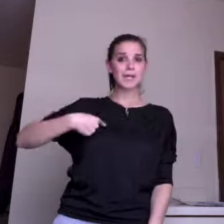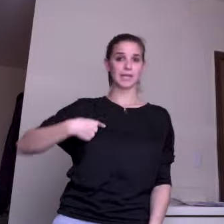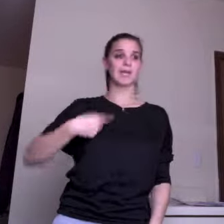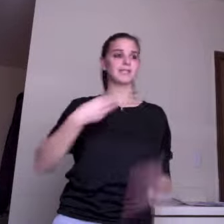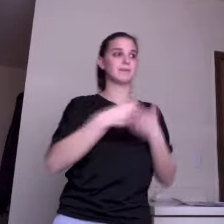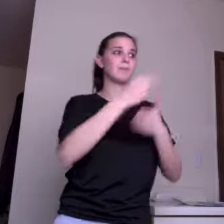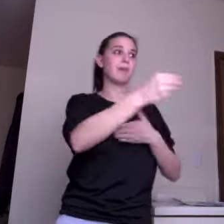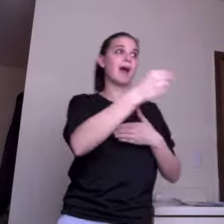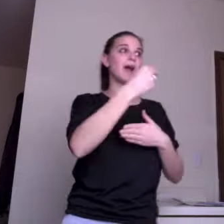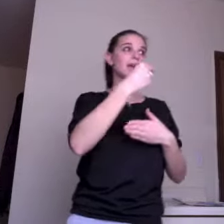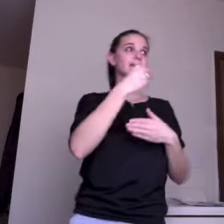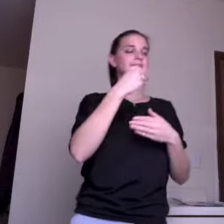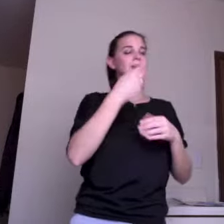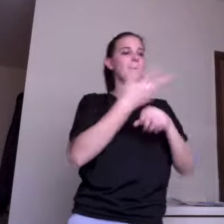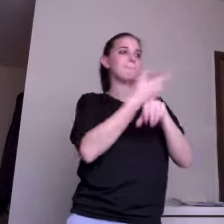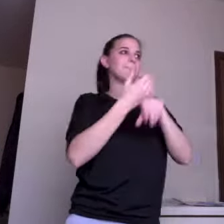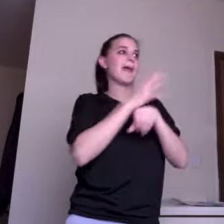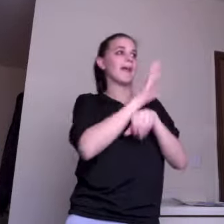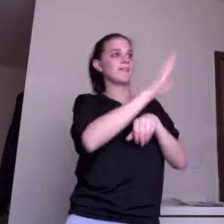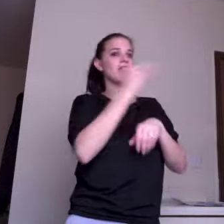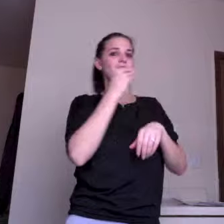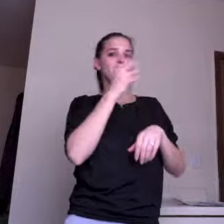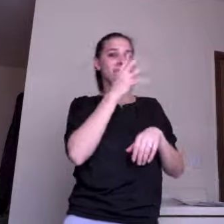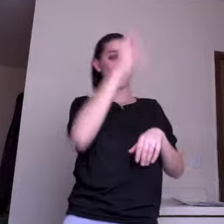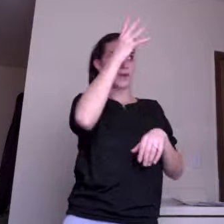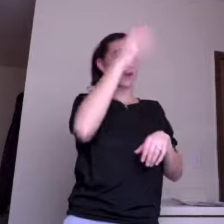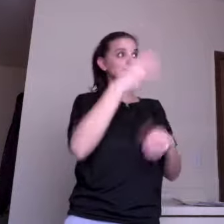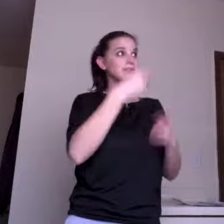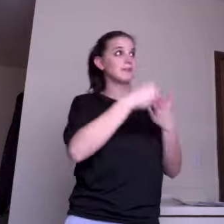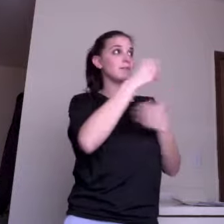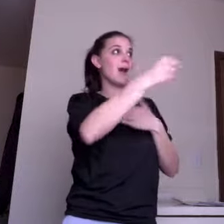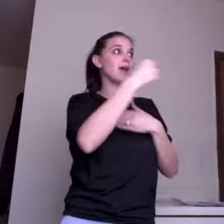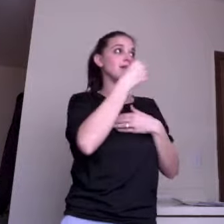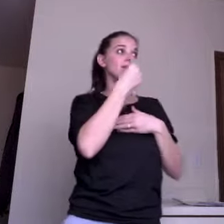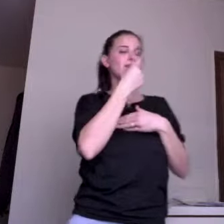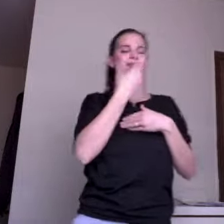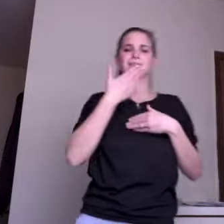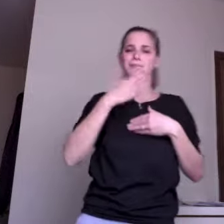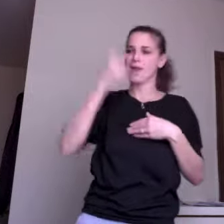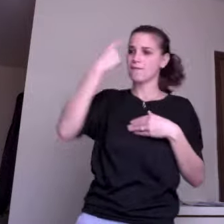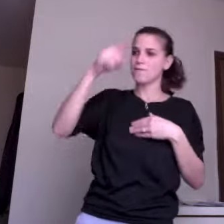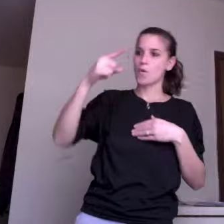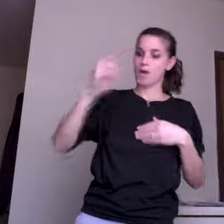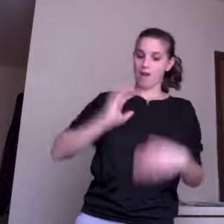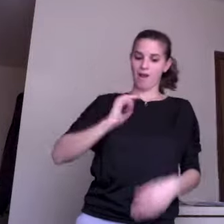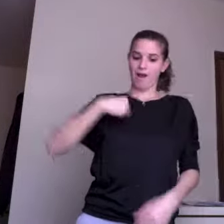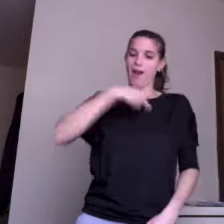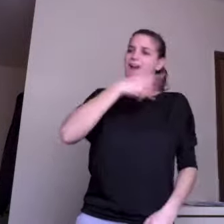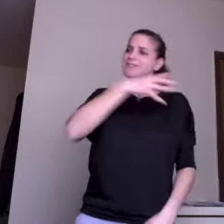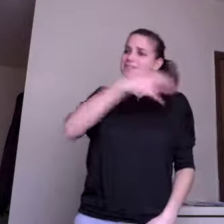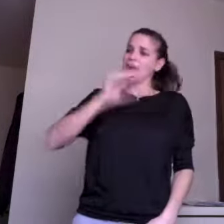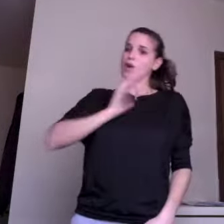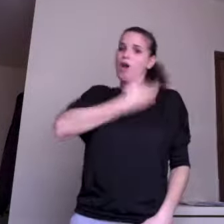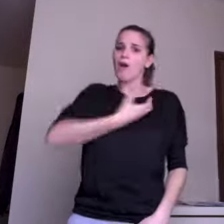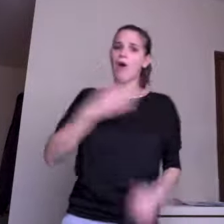Little kids especially are attracted by colorful packaging and plastic toys. I must admit, I used to be one of